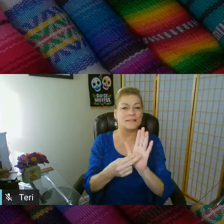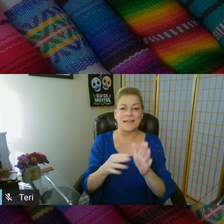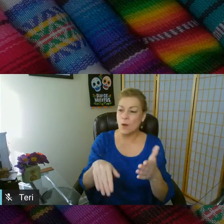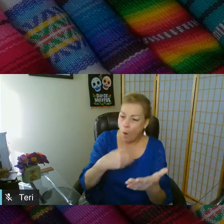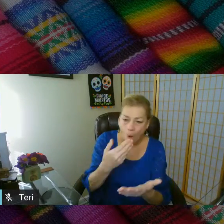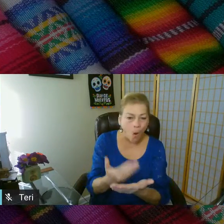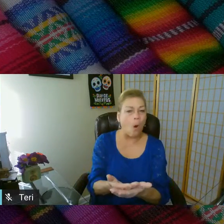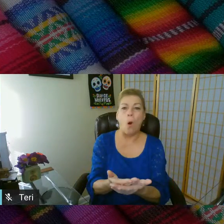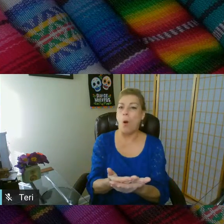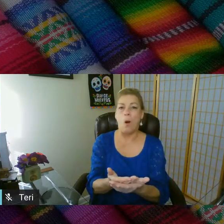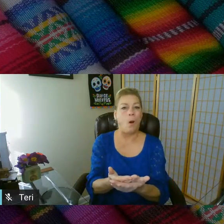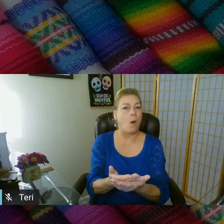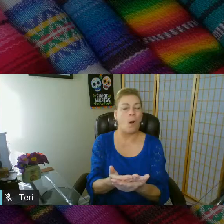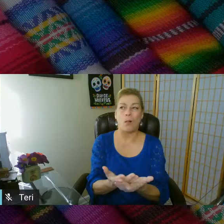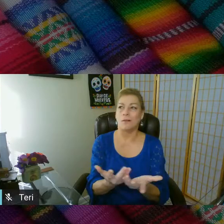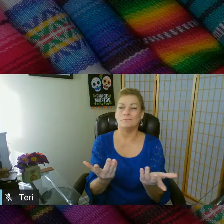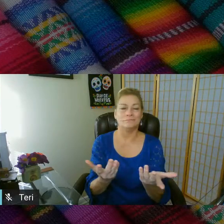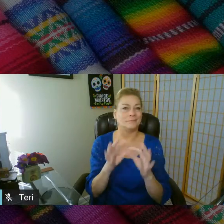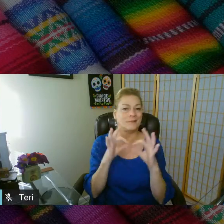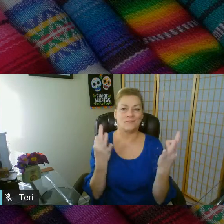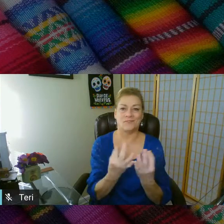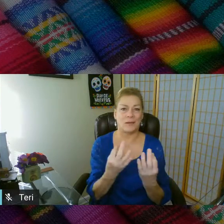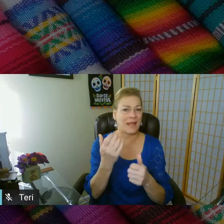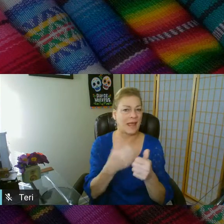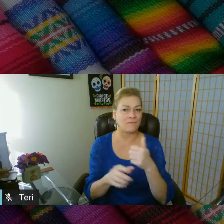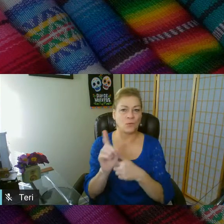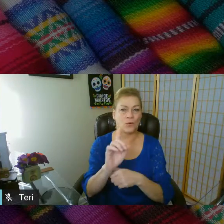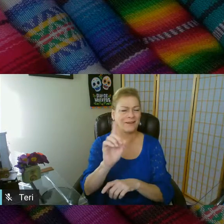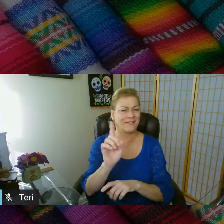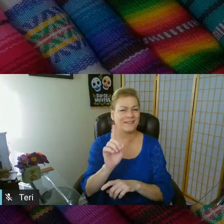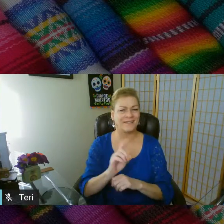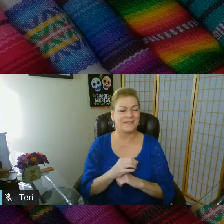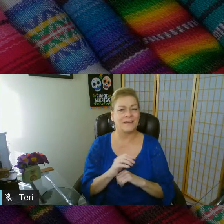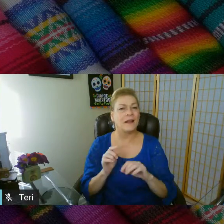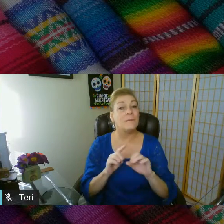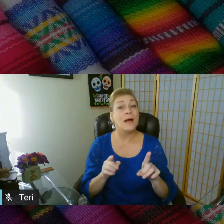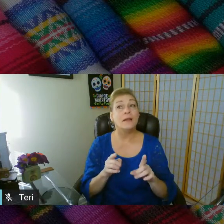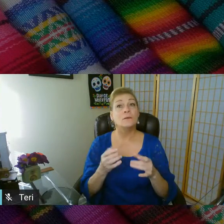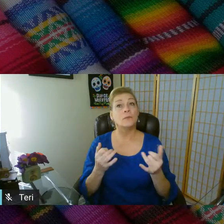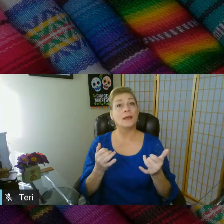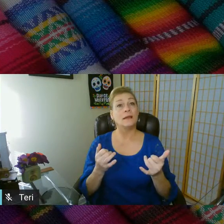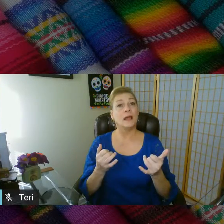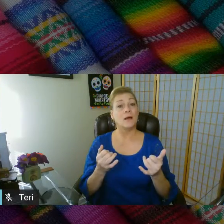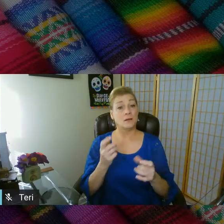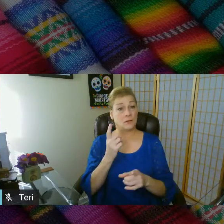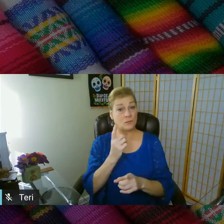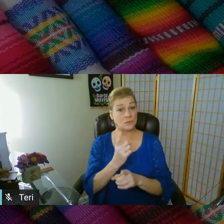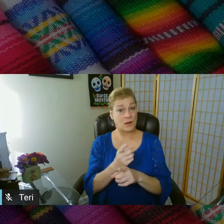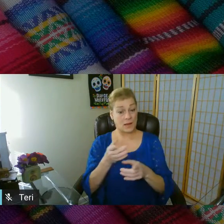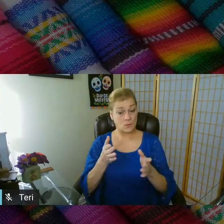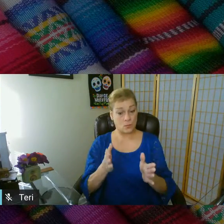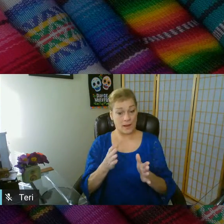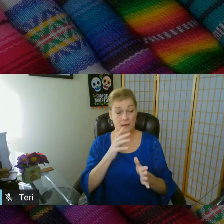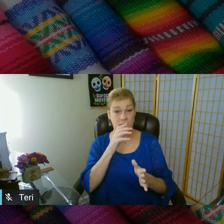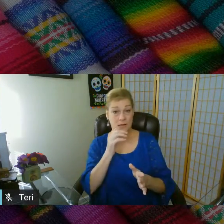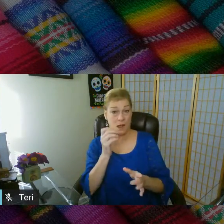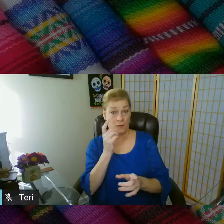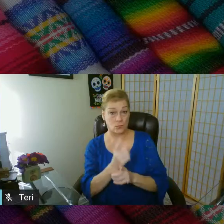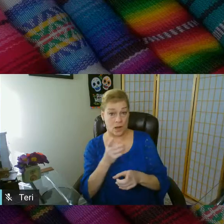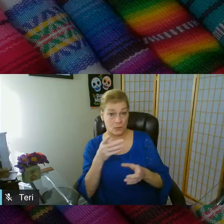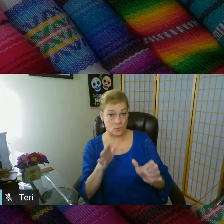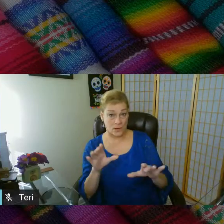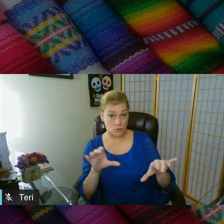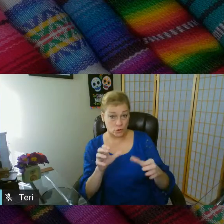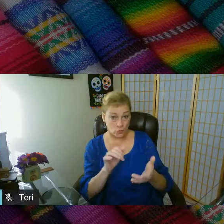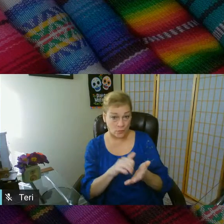ofrendas everywhere. And I would say that at this point in time, there's not really a correct way or an incorrect way to do it. It's really what works